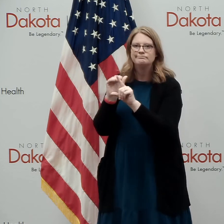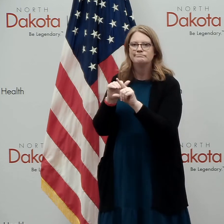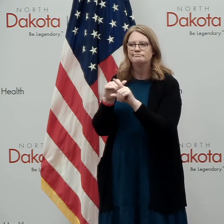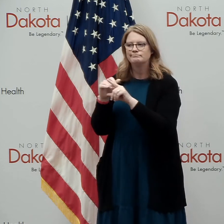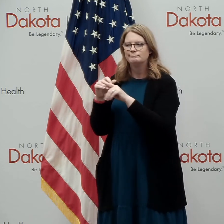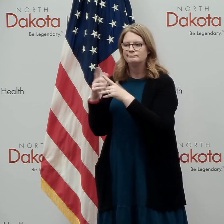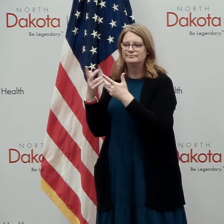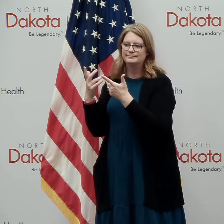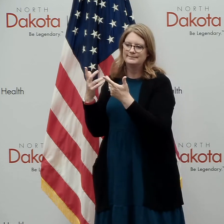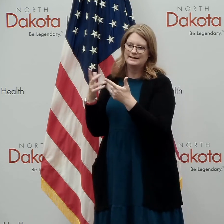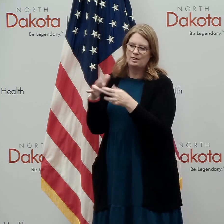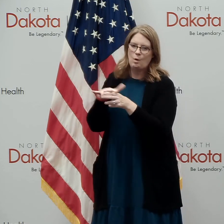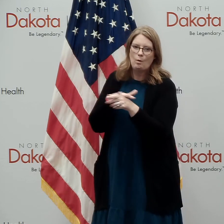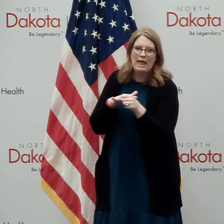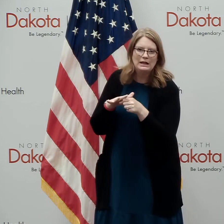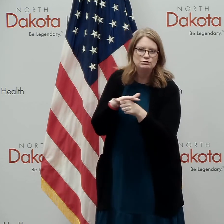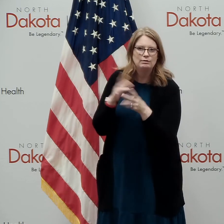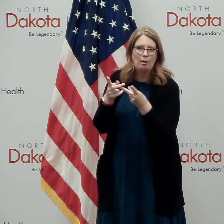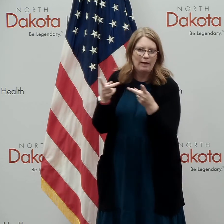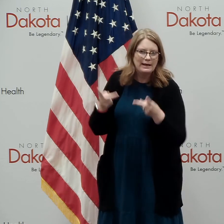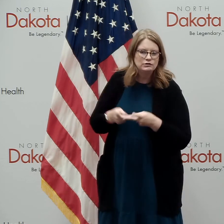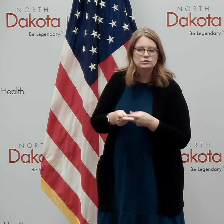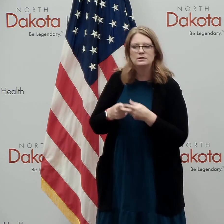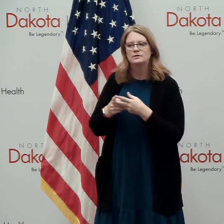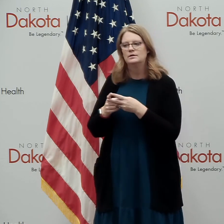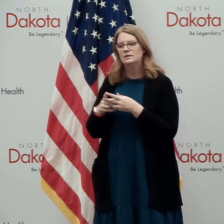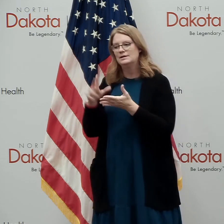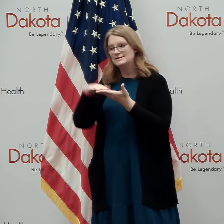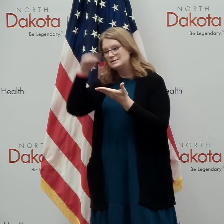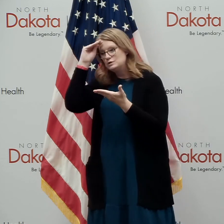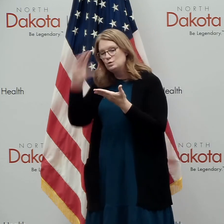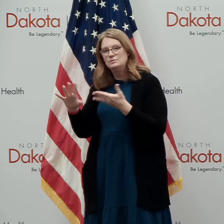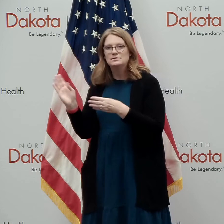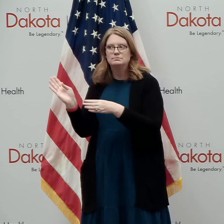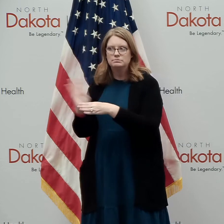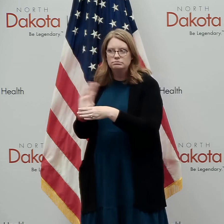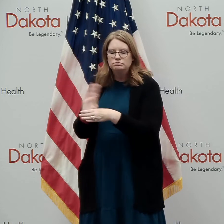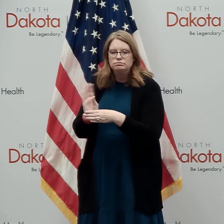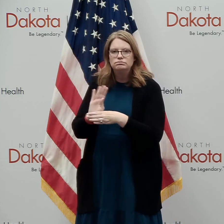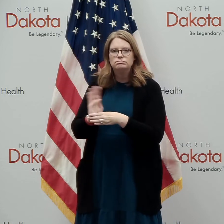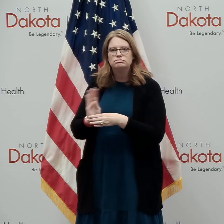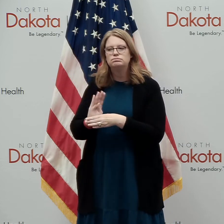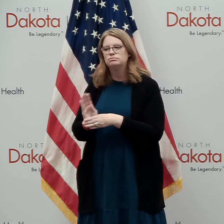of location, maybe it's a combination of how busy students are, that